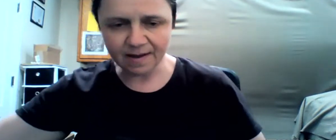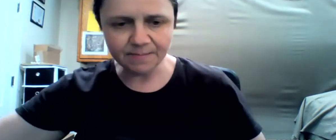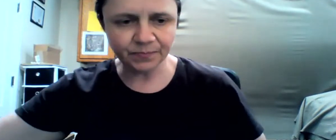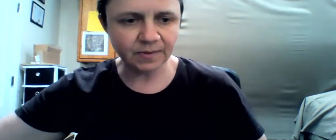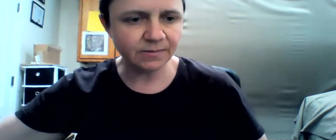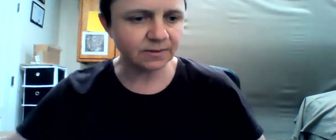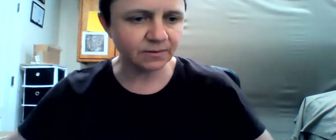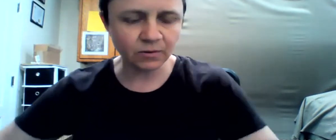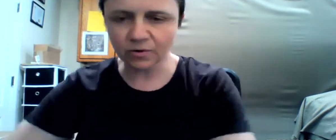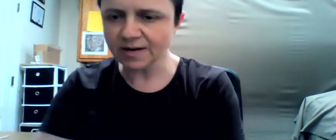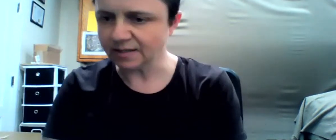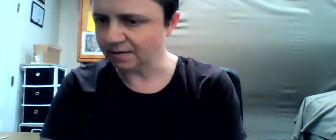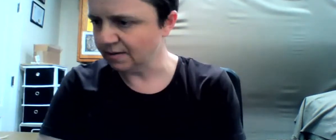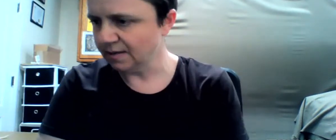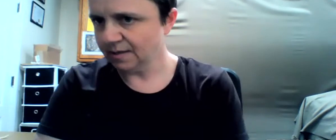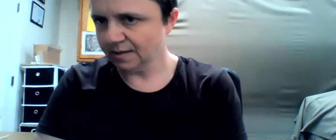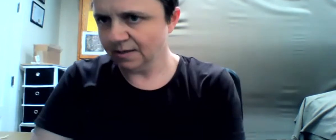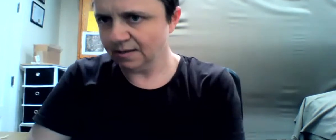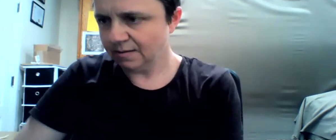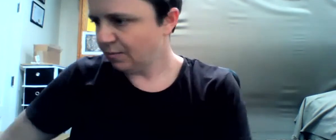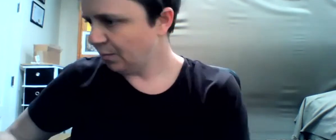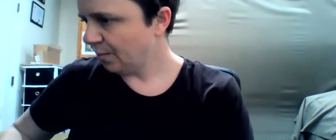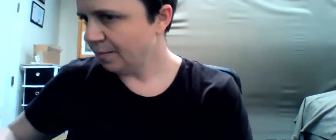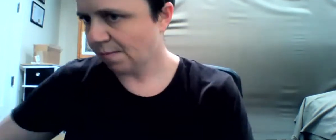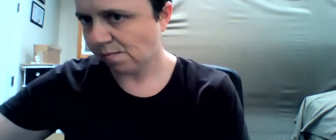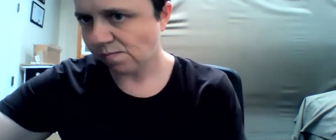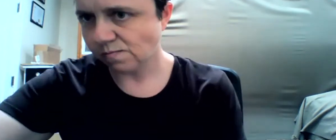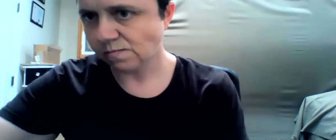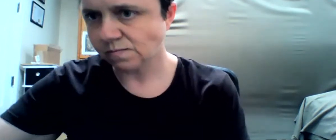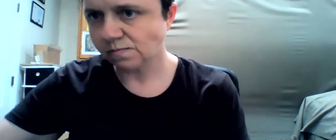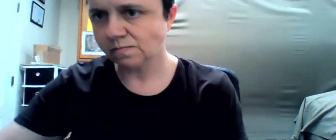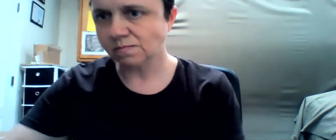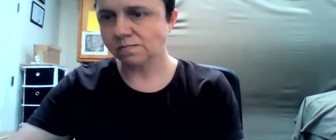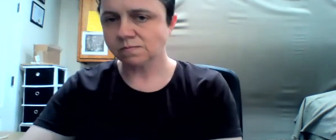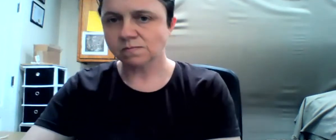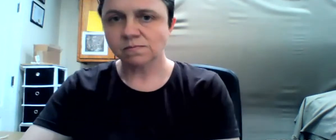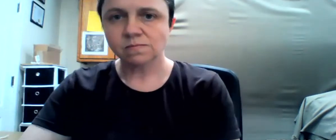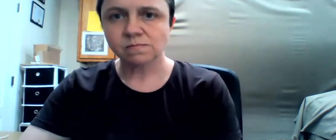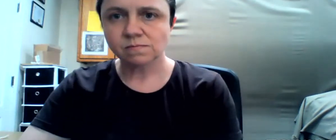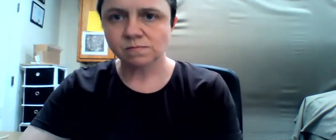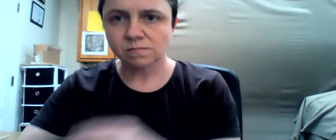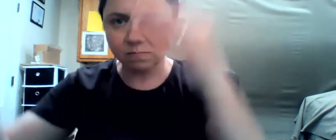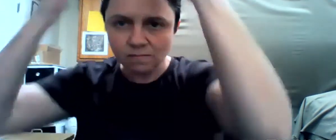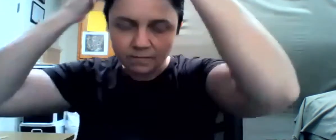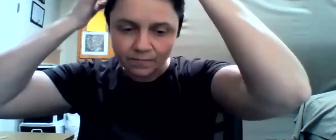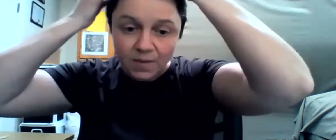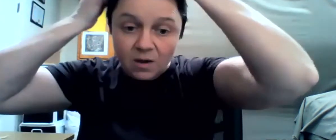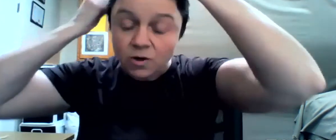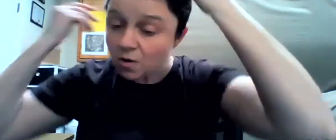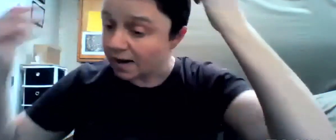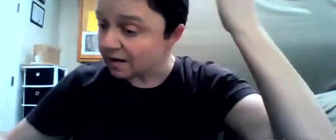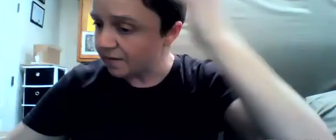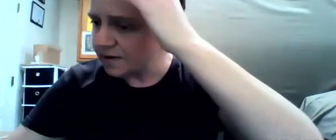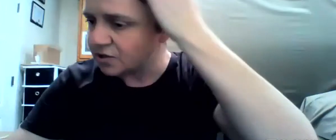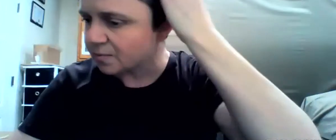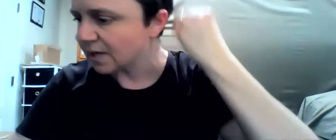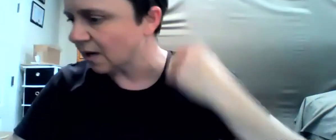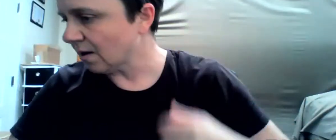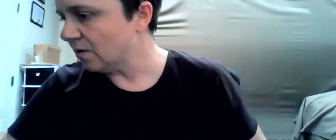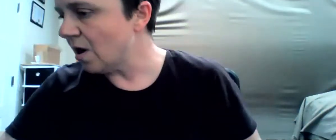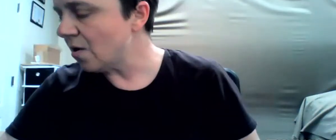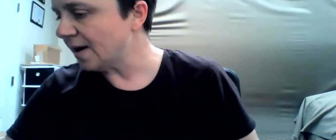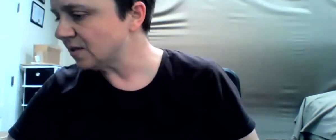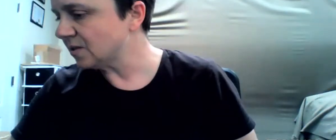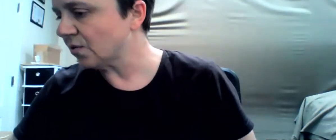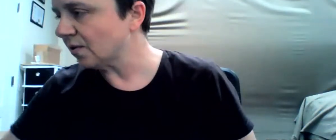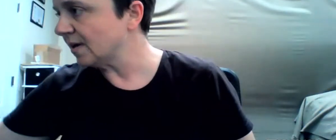Sorry about that. That was a little crazy. Oh, yeah, no problem. Were you having trouble getting on? No, I didn't have any troubles